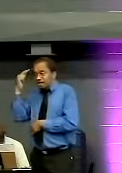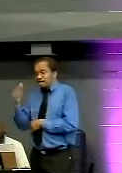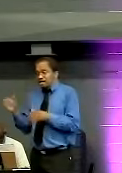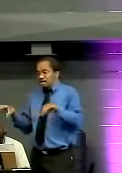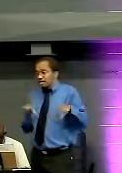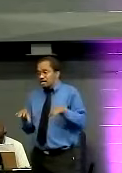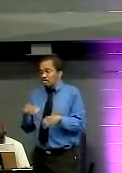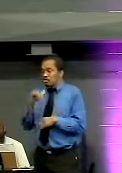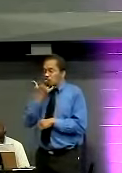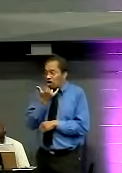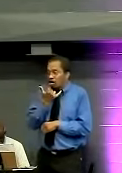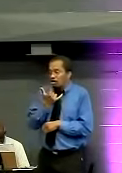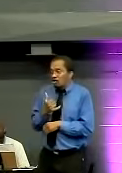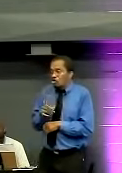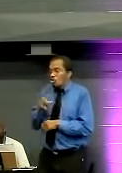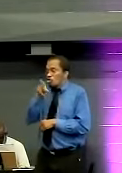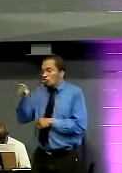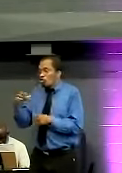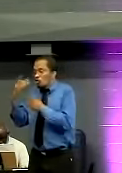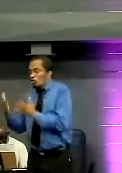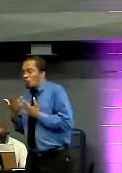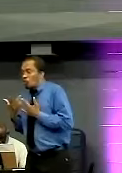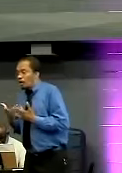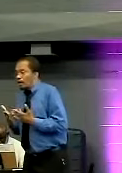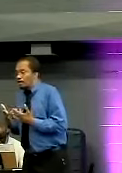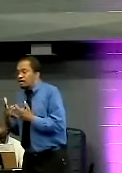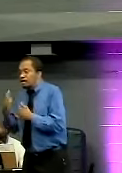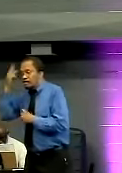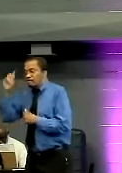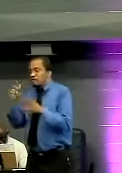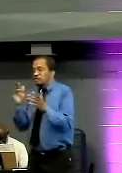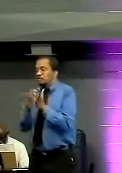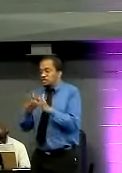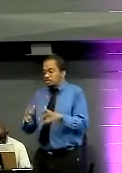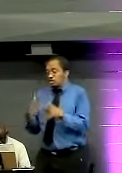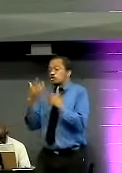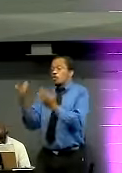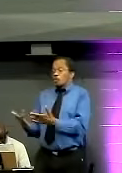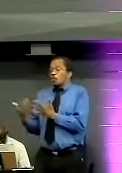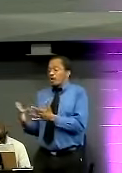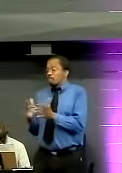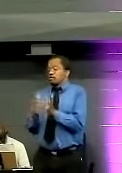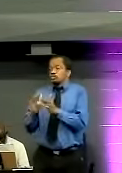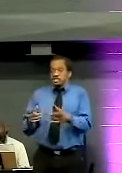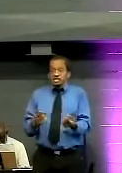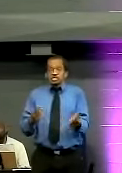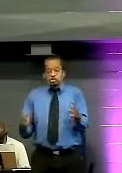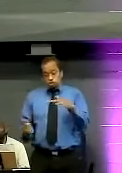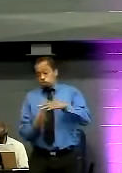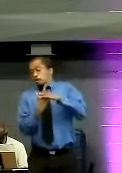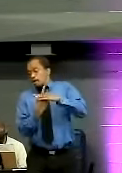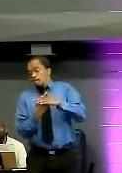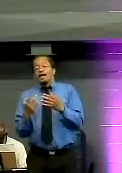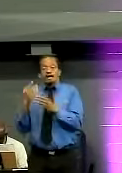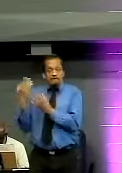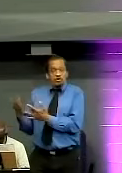wrong. And you waiting, you might as well wait for Jesus to come back if you waiting for them to ask for forgiveness, right?